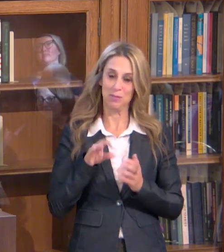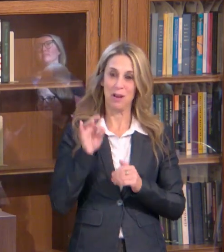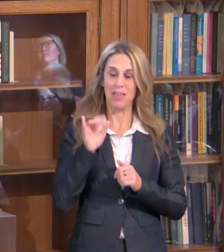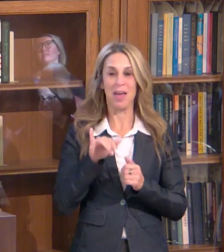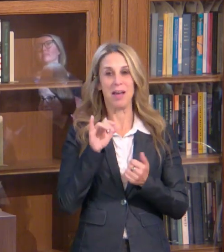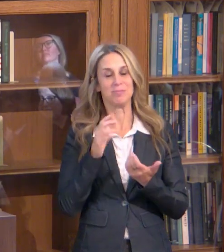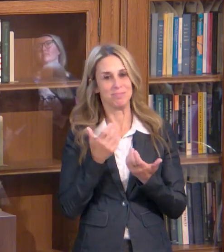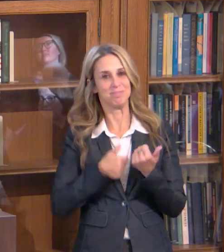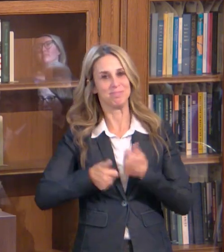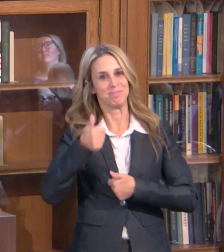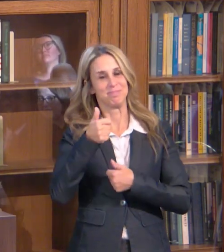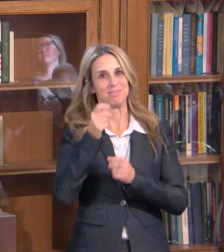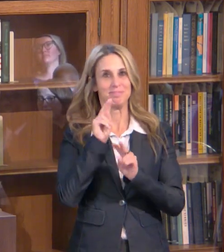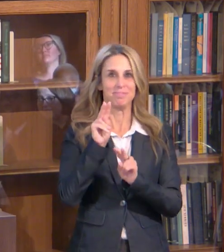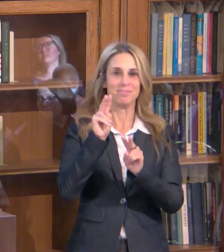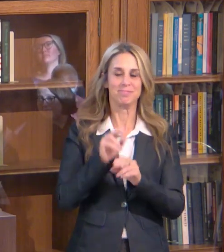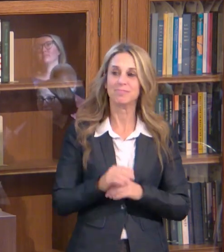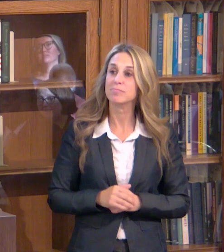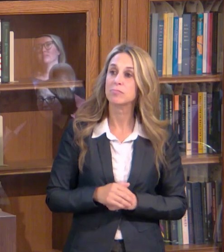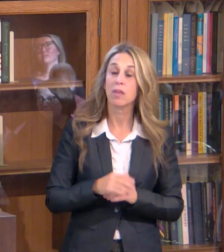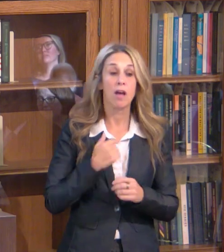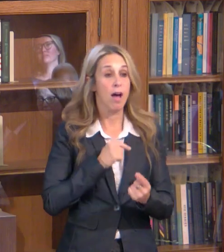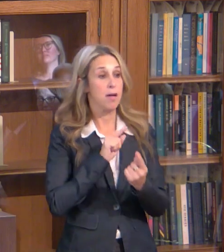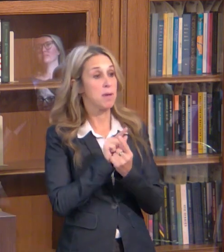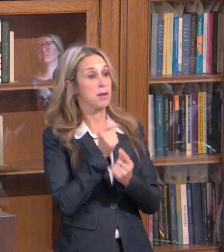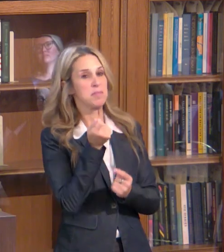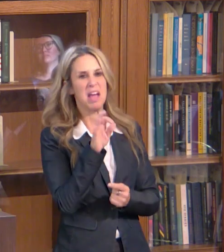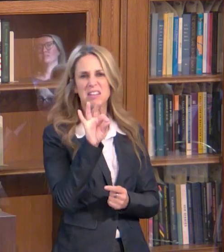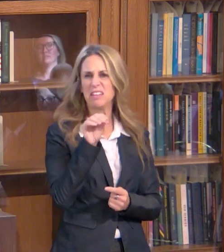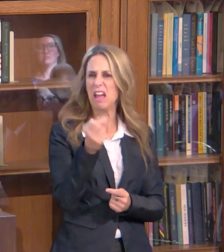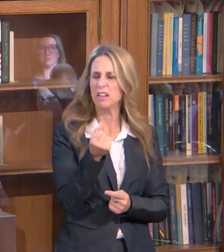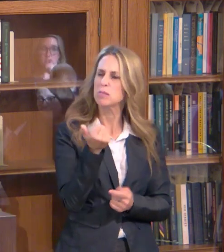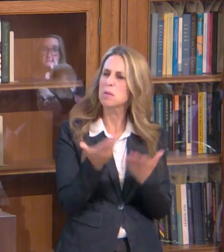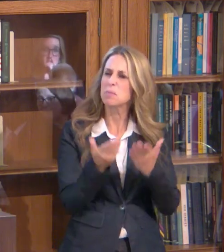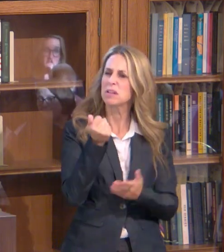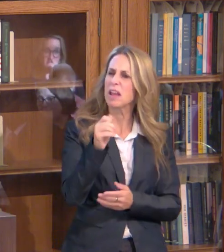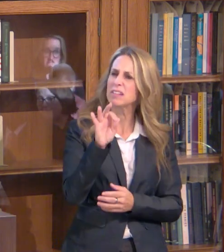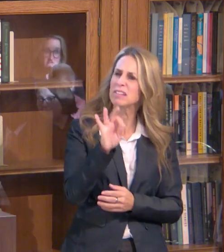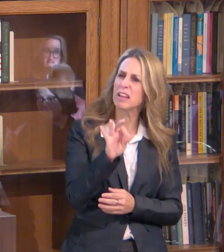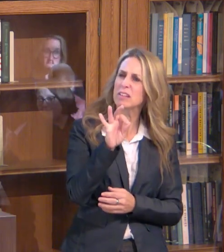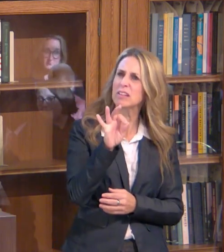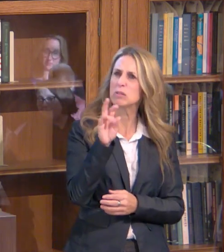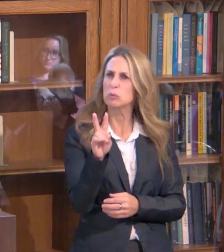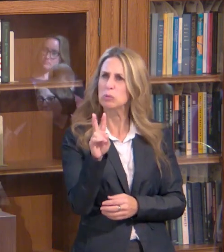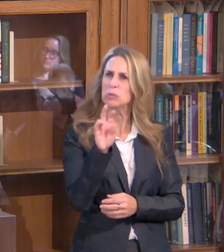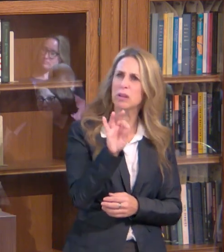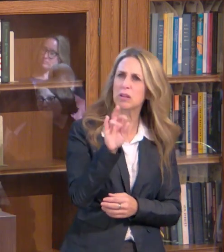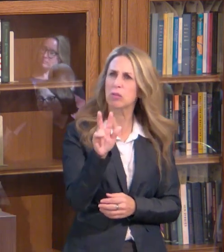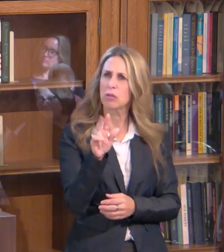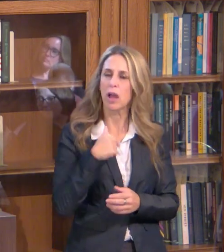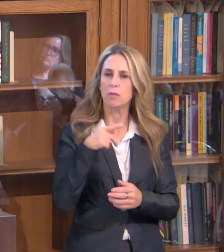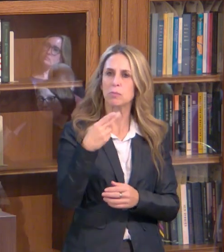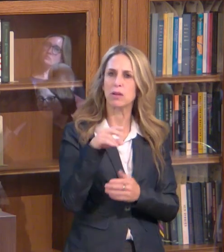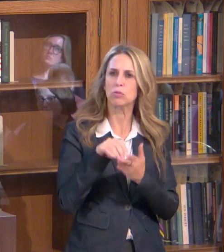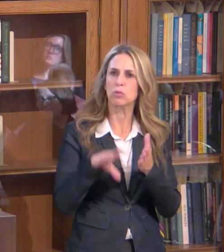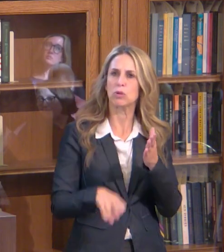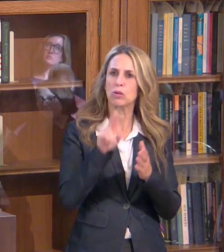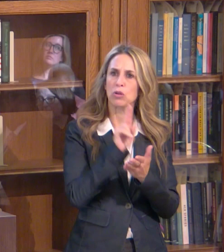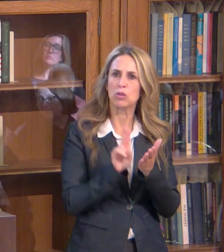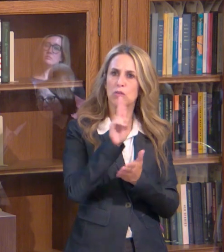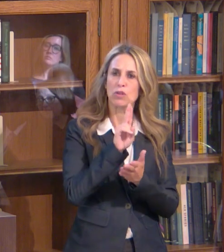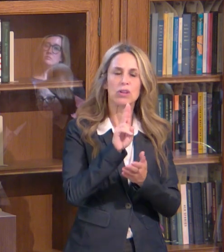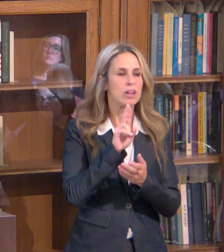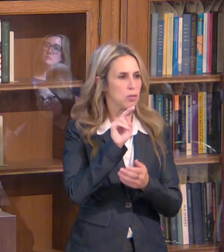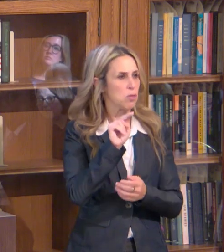Franklin I met Dr Franklin in the 19 1990s uh somewhere around 92 93 I was a PhD student at the University of North Carolina over in